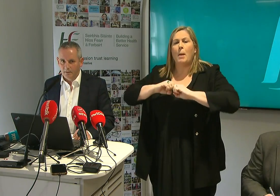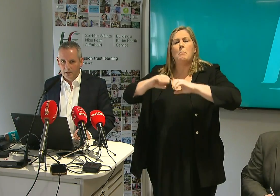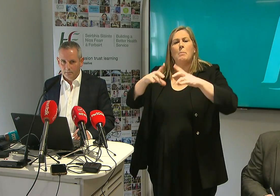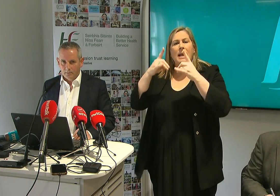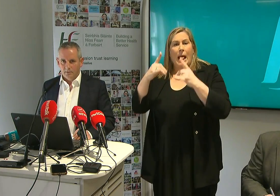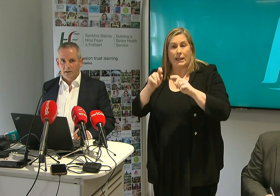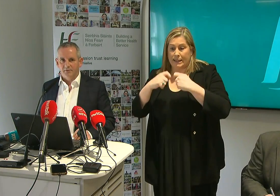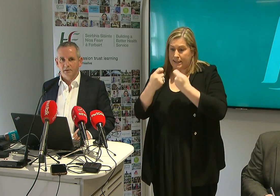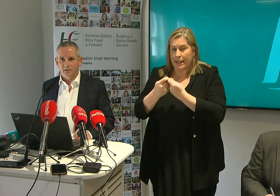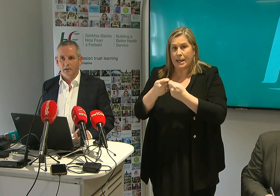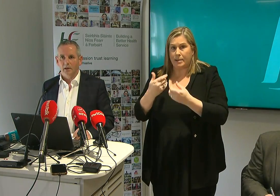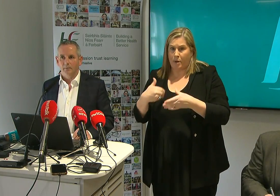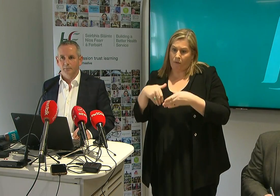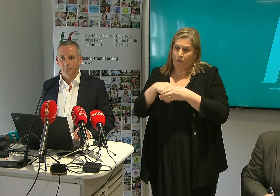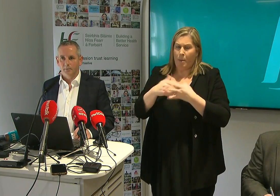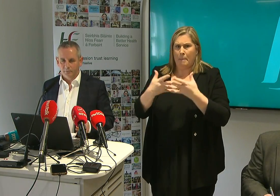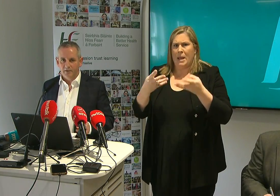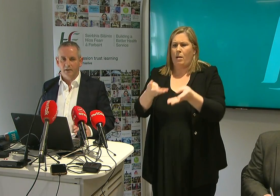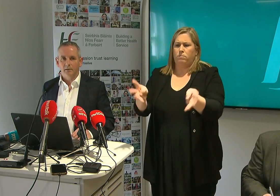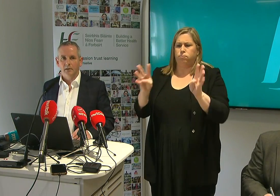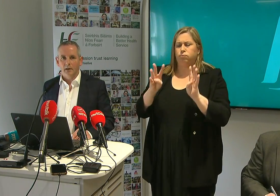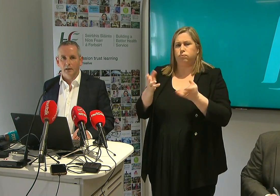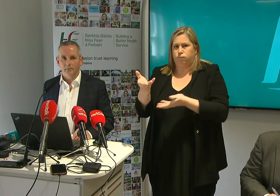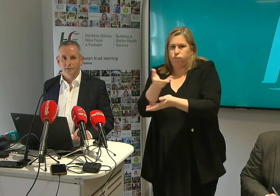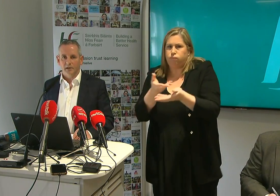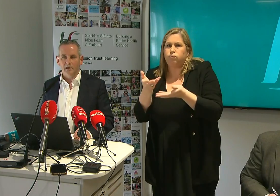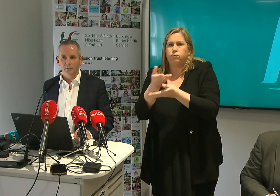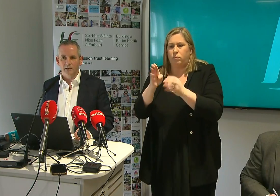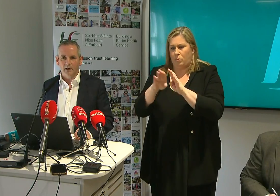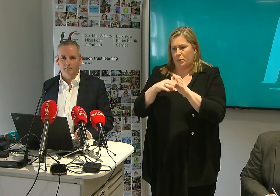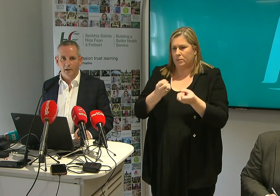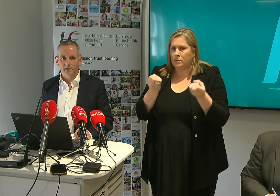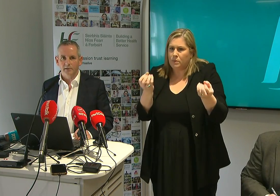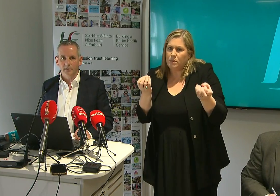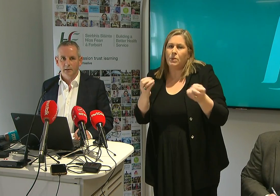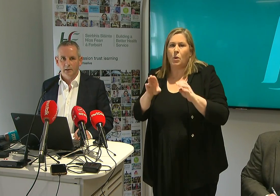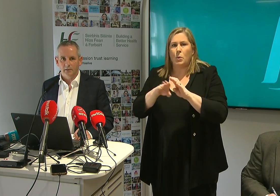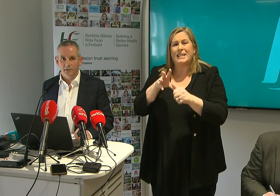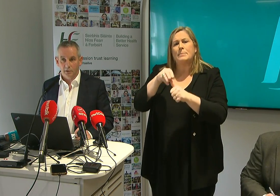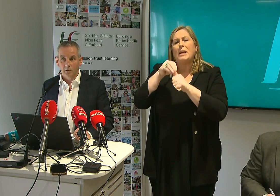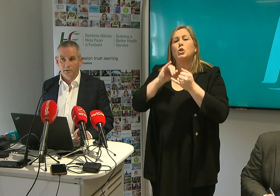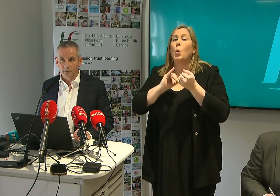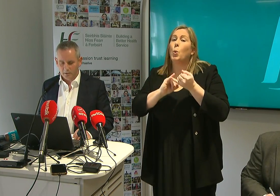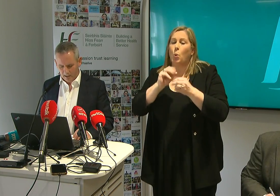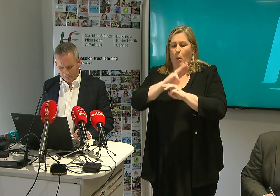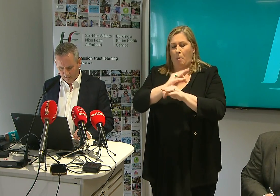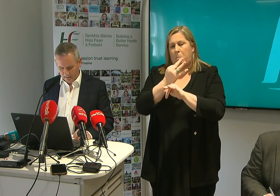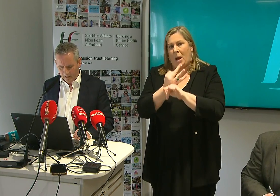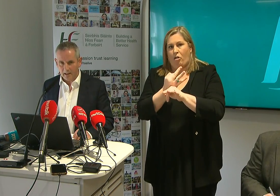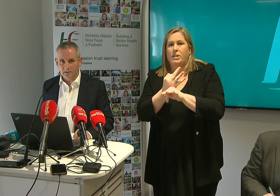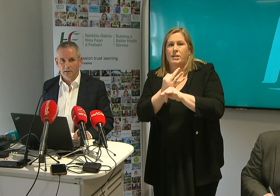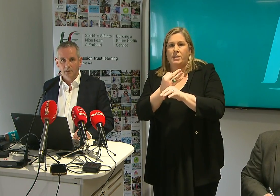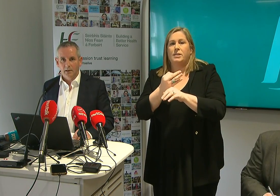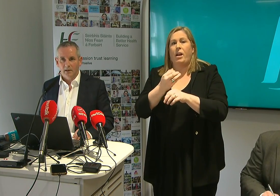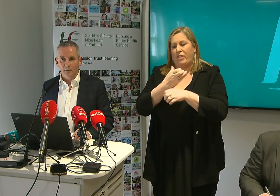engaged in a very significant briefing, particularly with parents of the school associated in